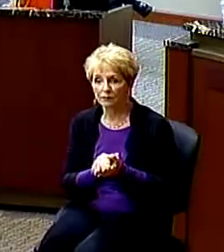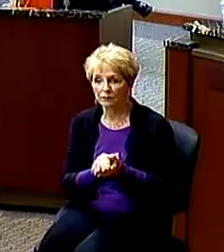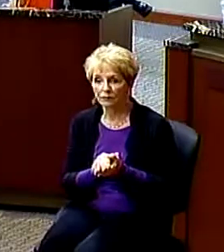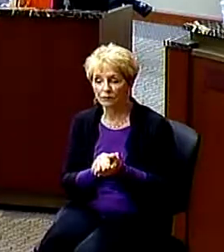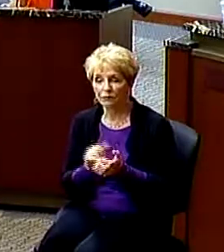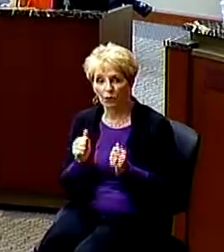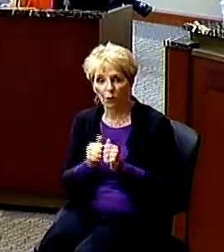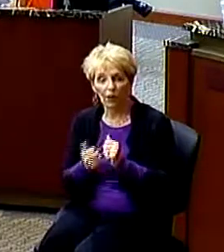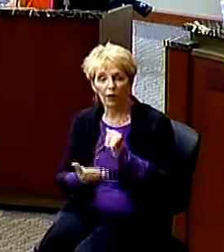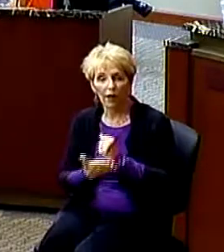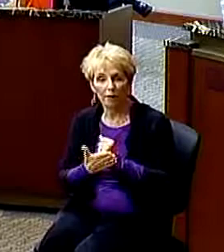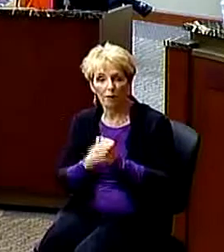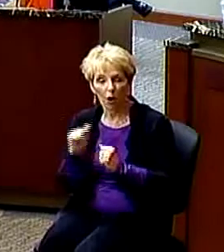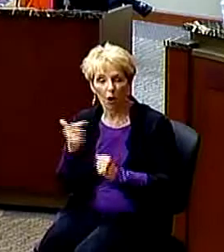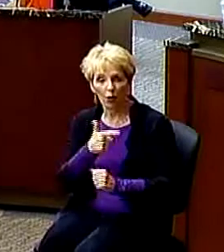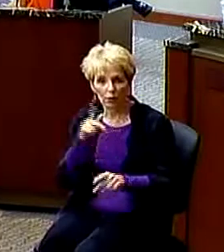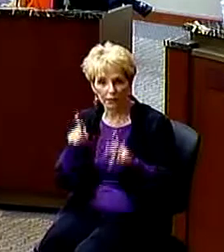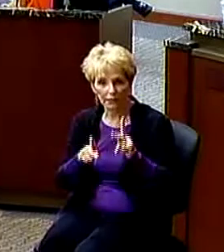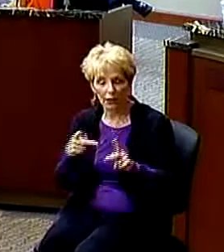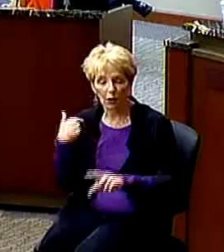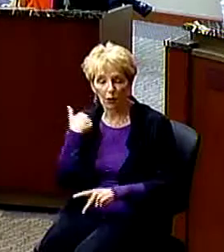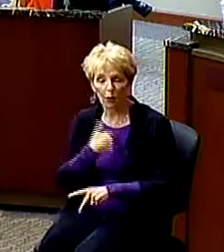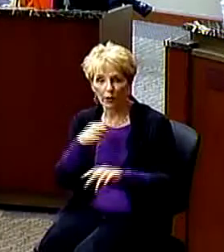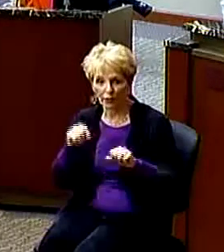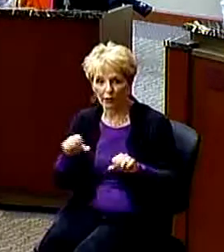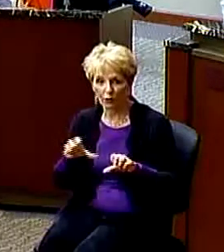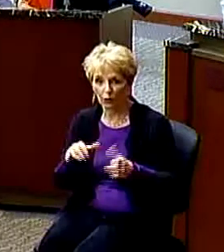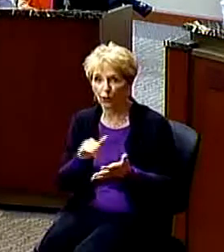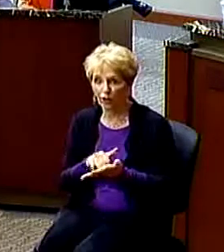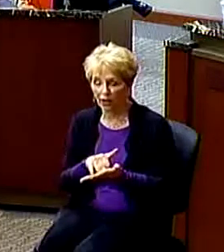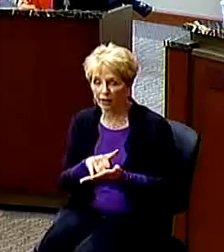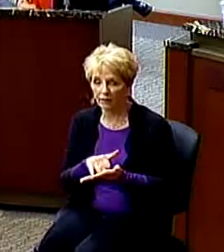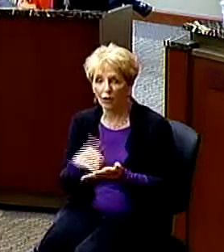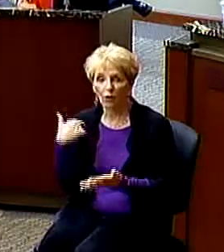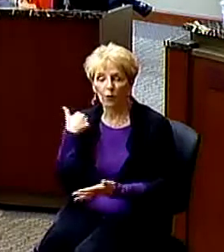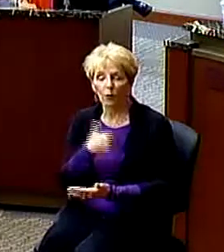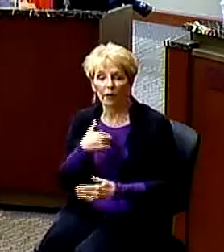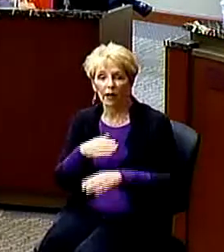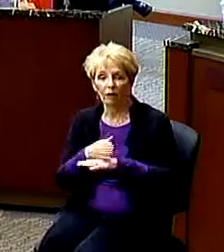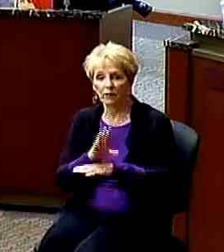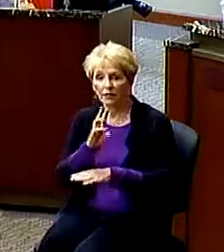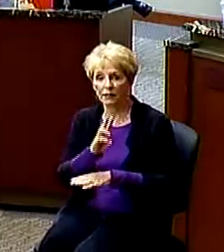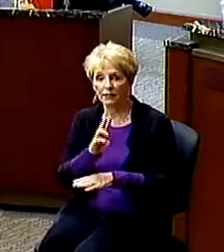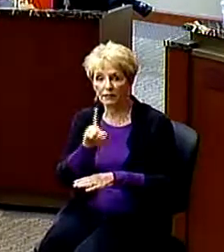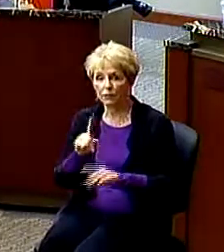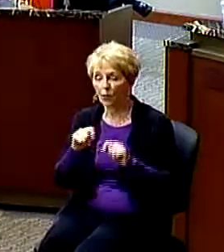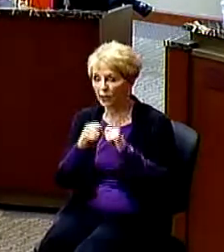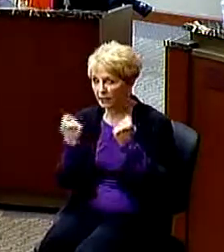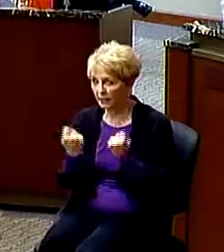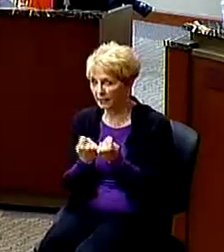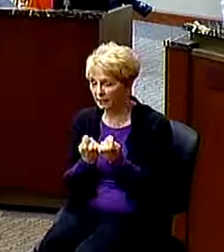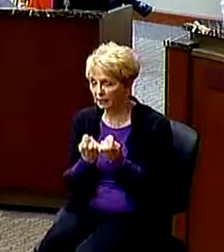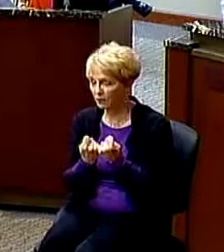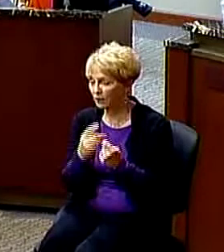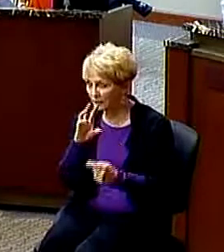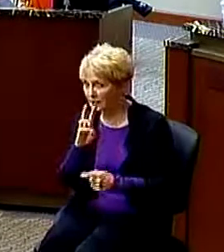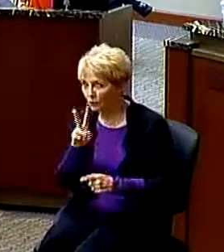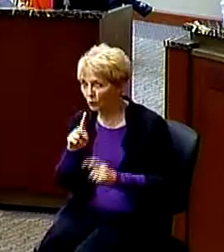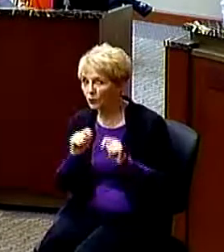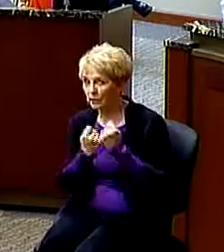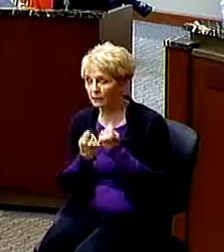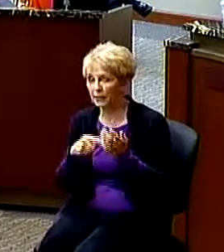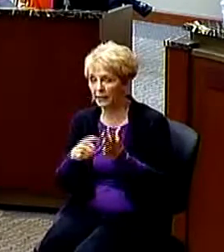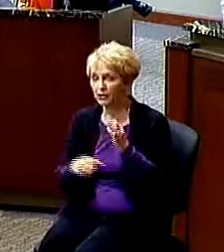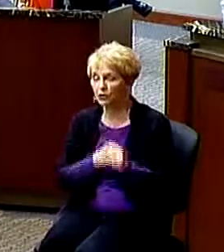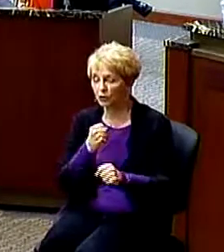with the help of all of the citizens, we can do that. We have over 61 teams. I think we have 62 teams this